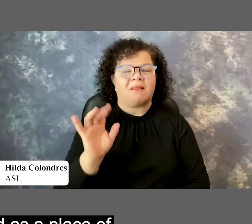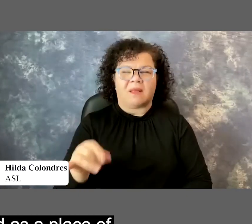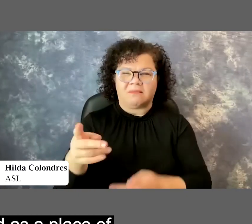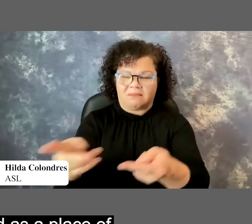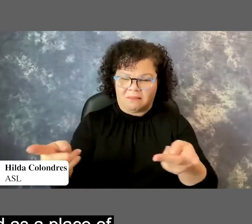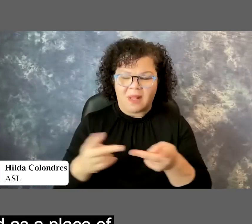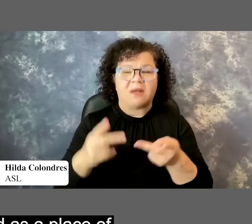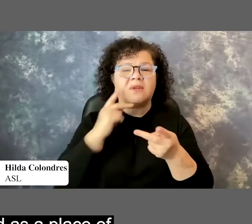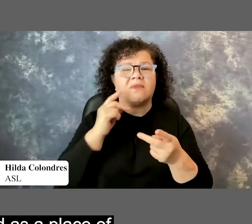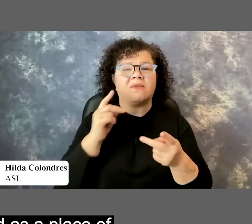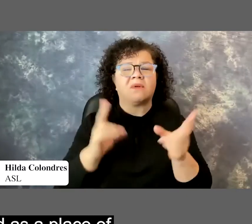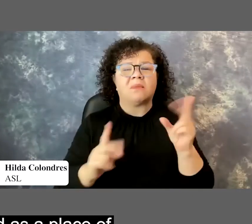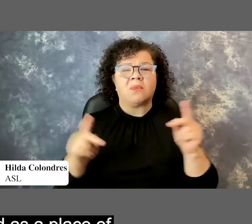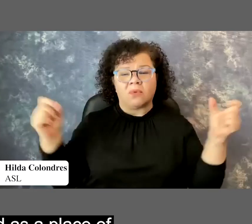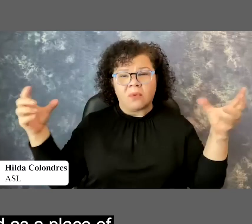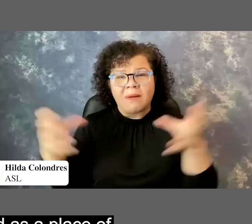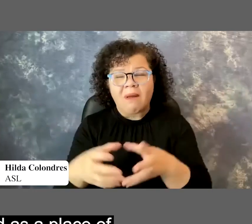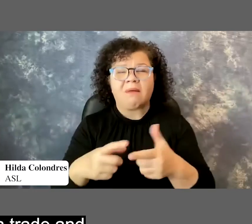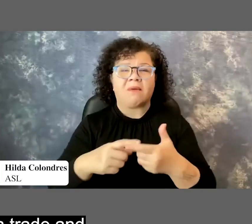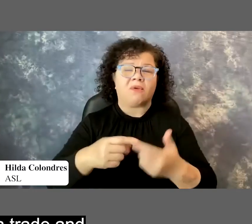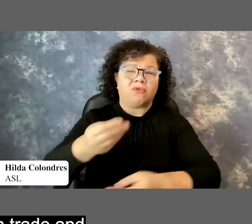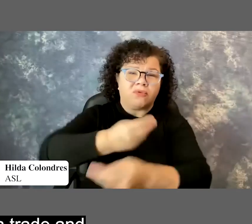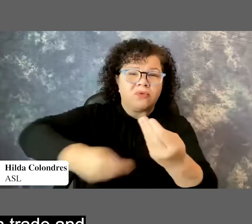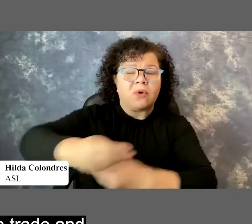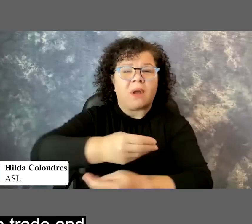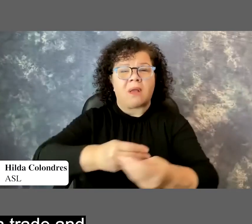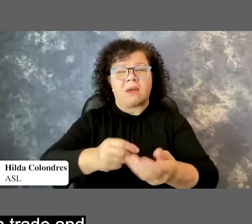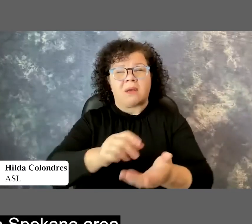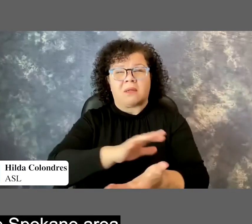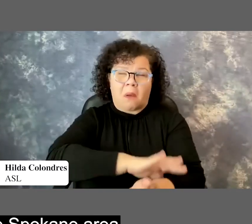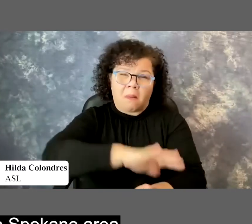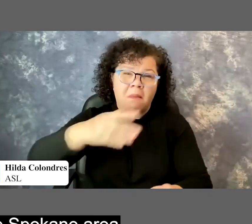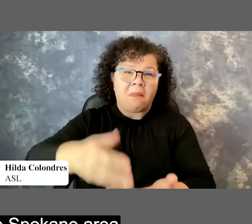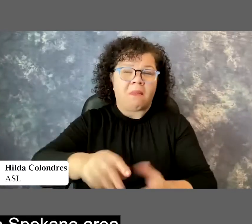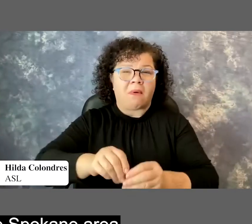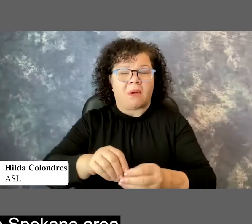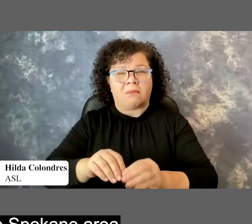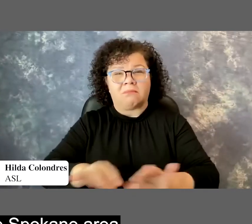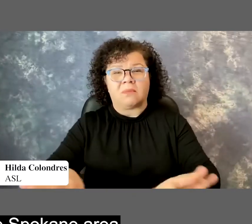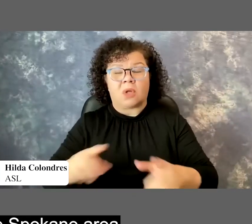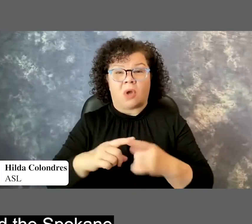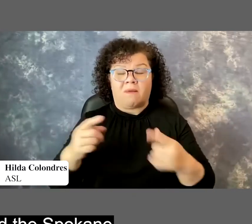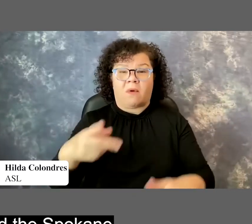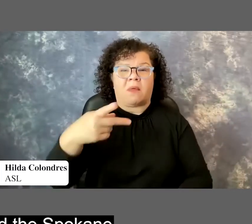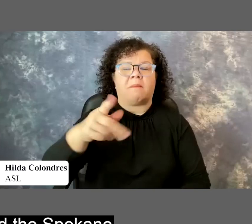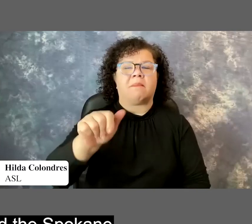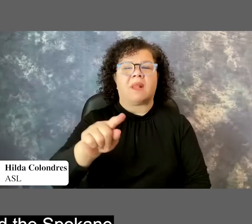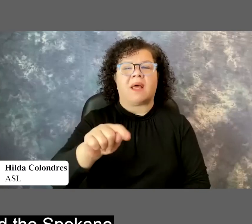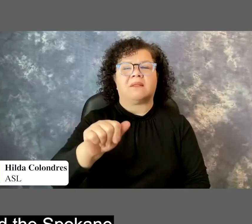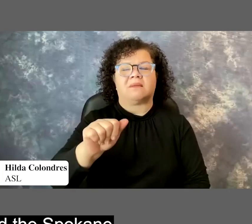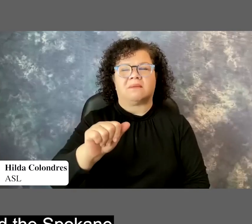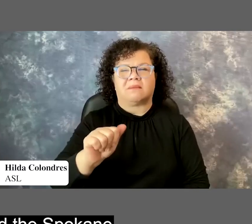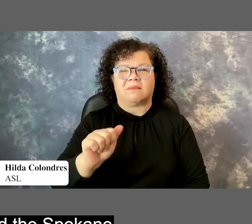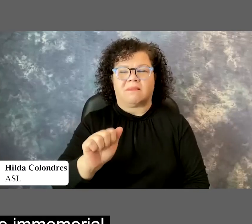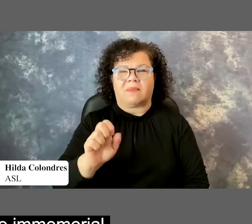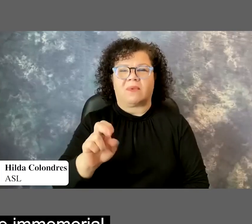of gathering, trade, and abundance for the Spokane area plateau tribes and the Spokane